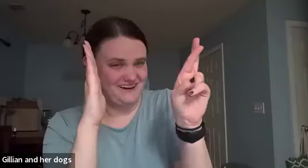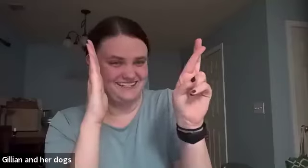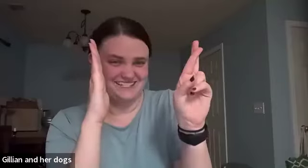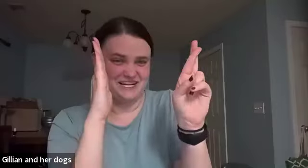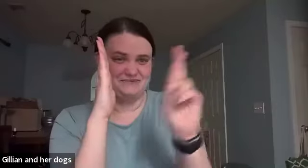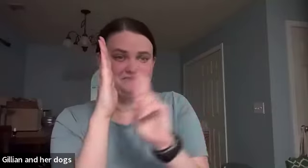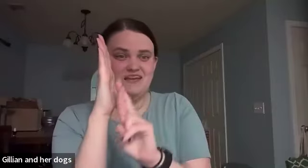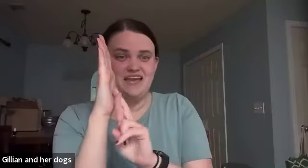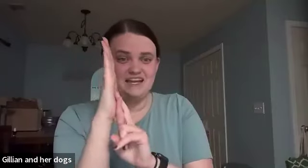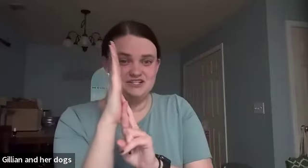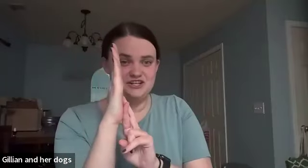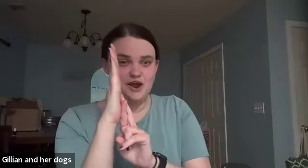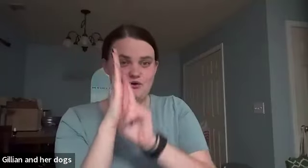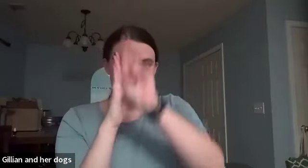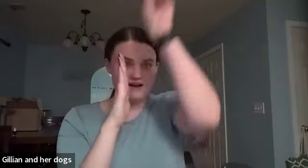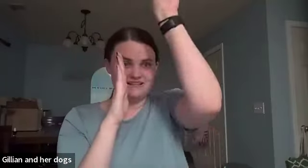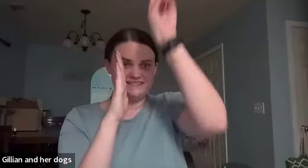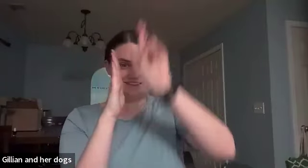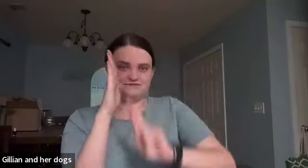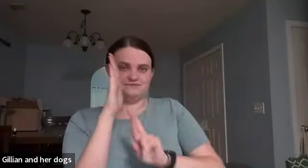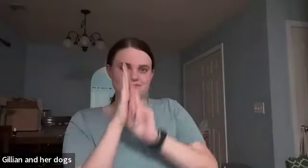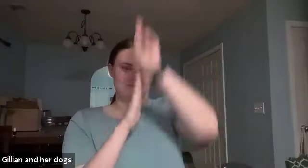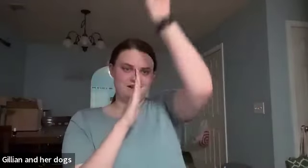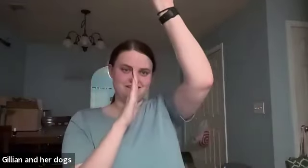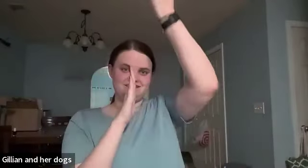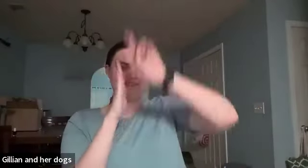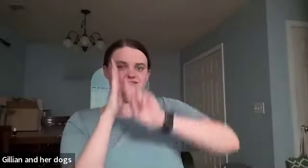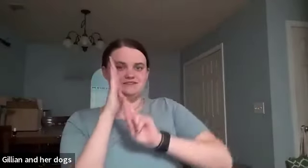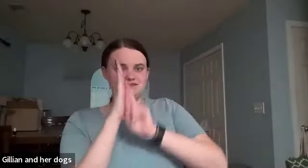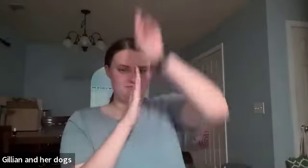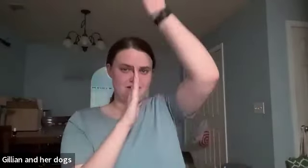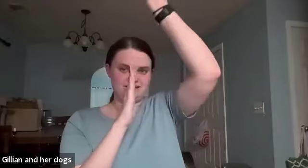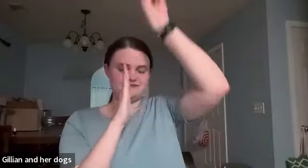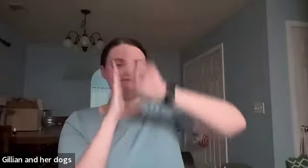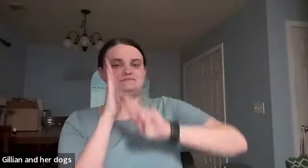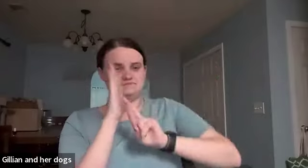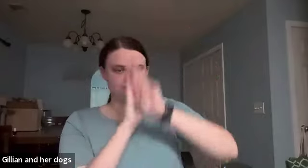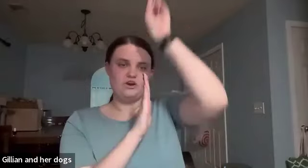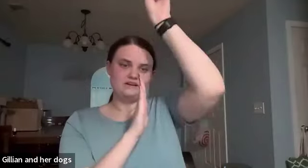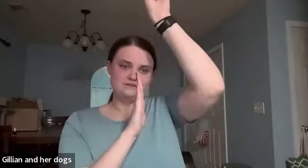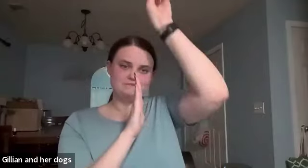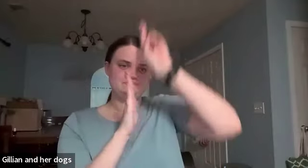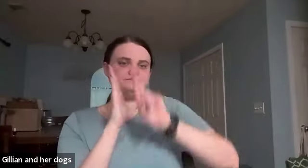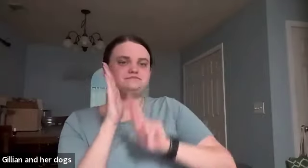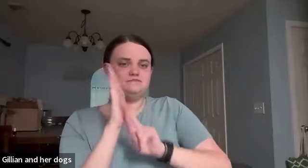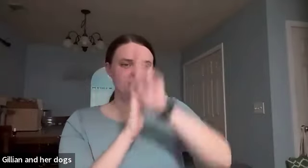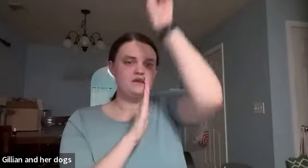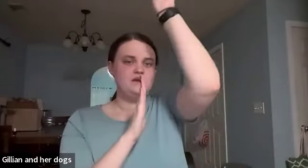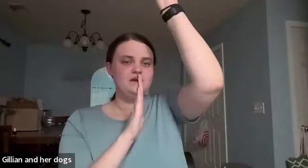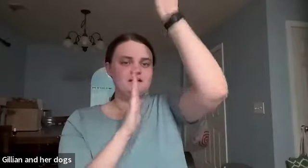R shape. And you're going to go rocket, rocket, rocket, rocket.